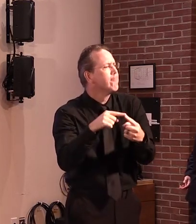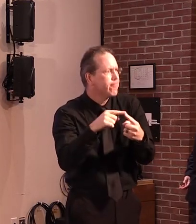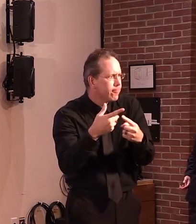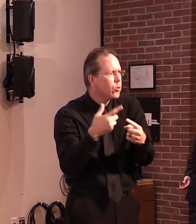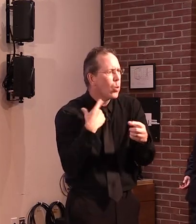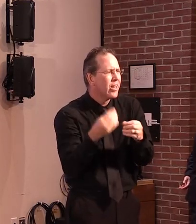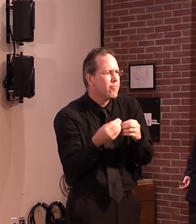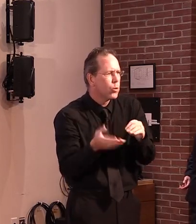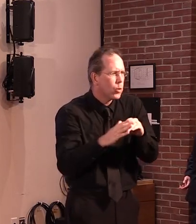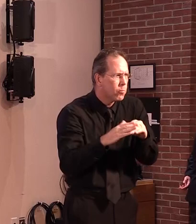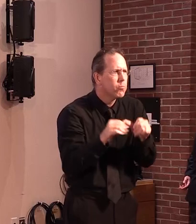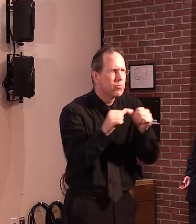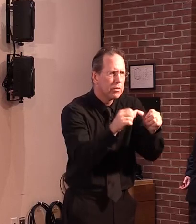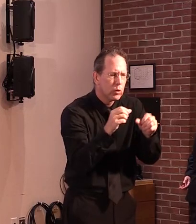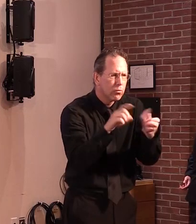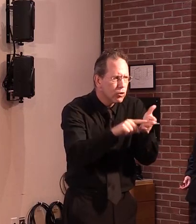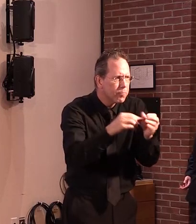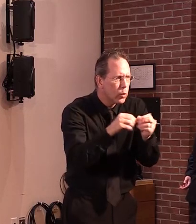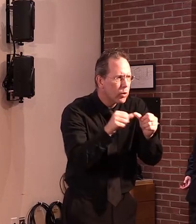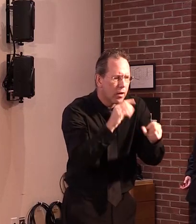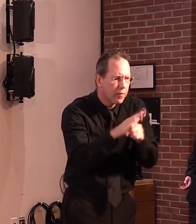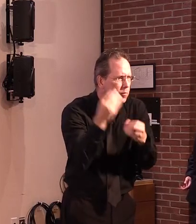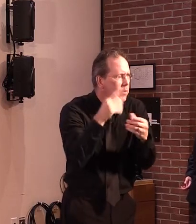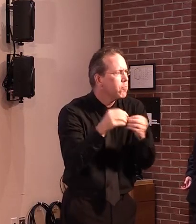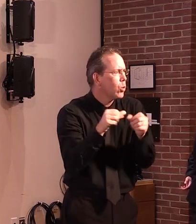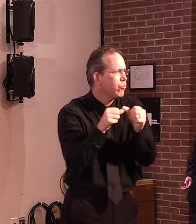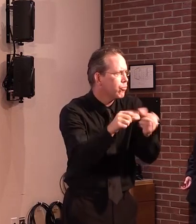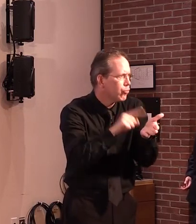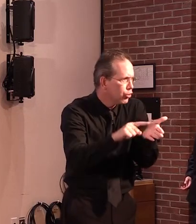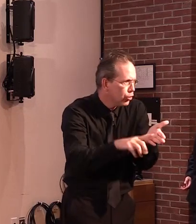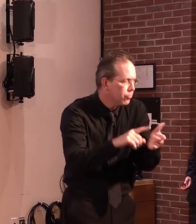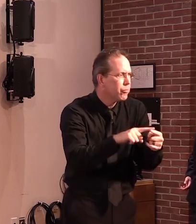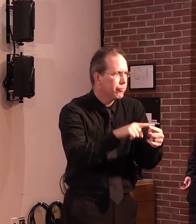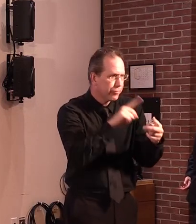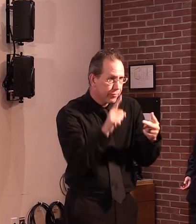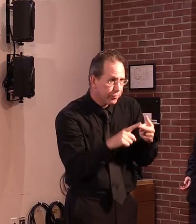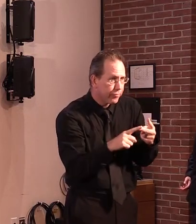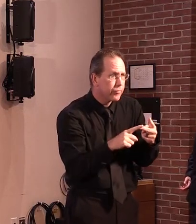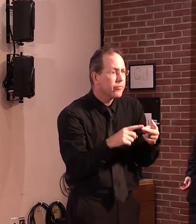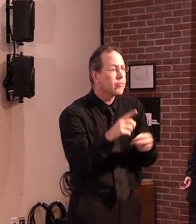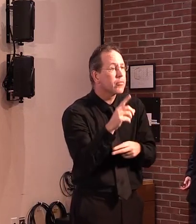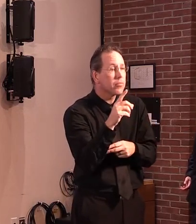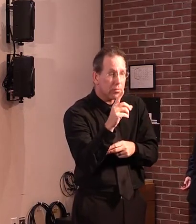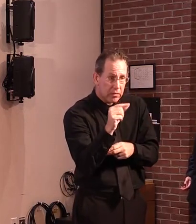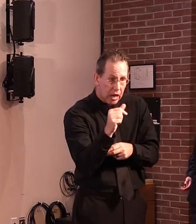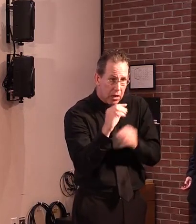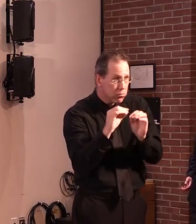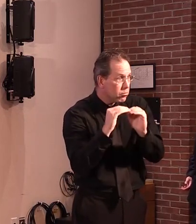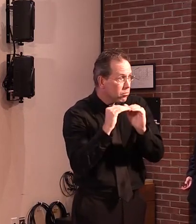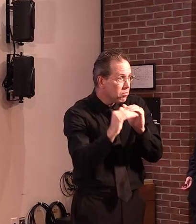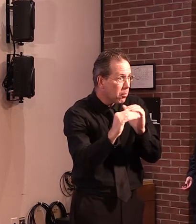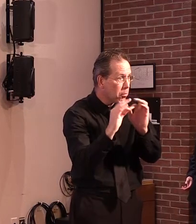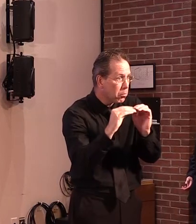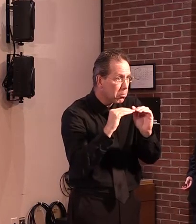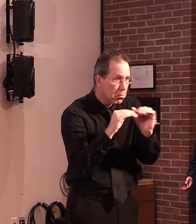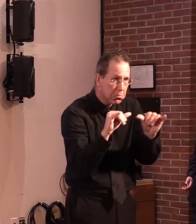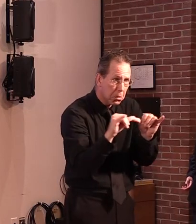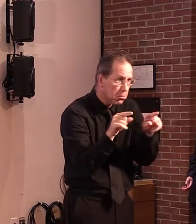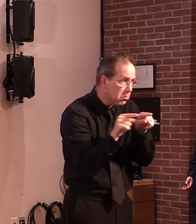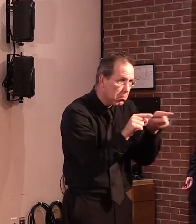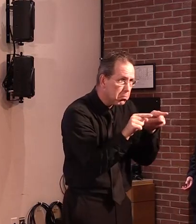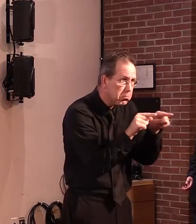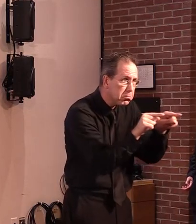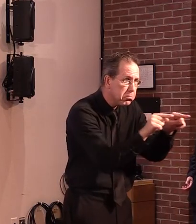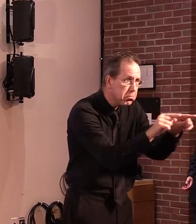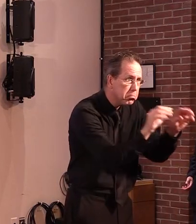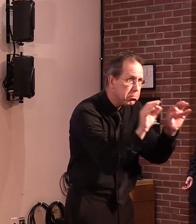the data looks so even between the placebo and the experimental that you're never going to